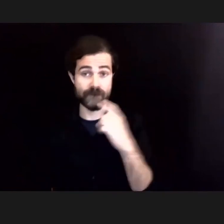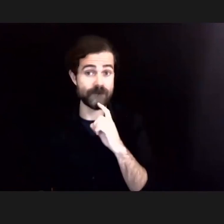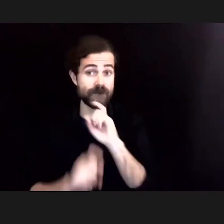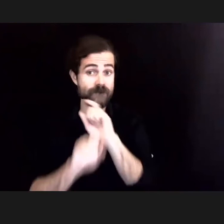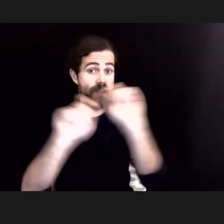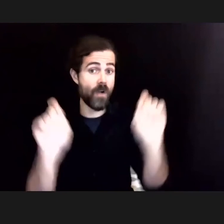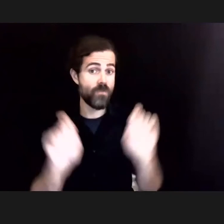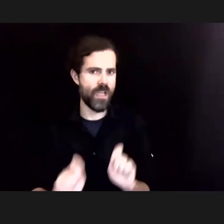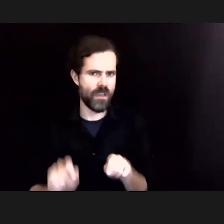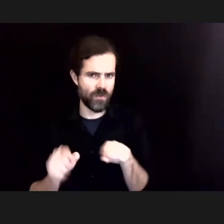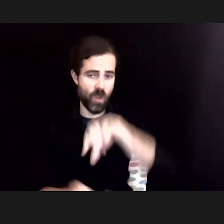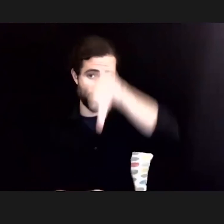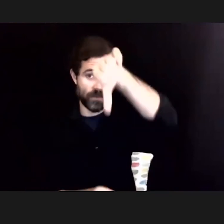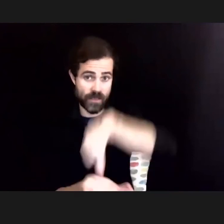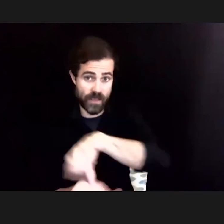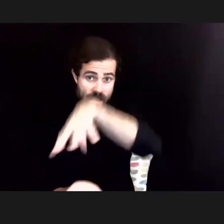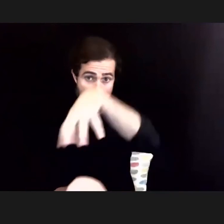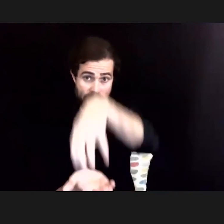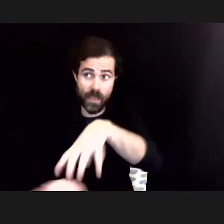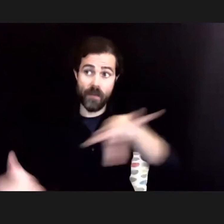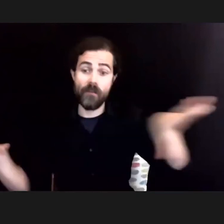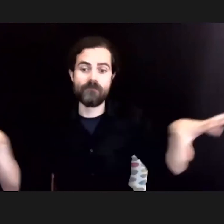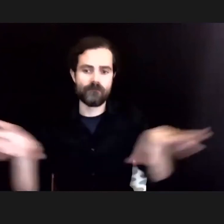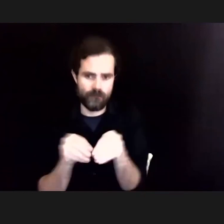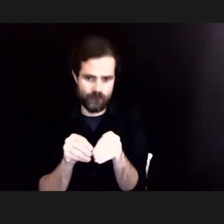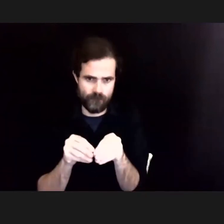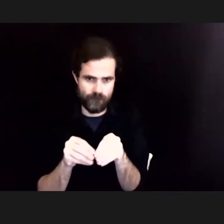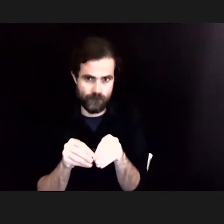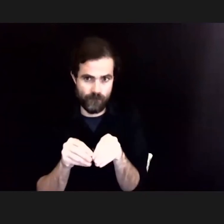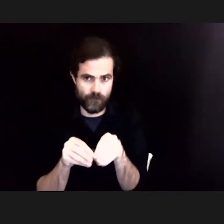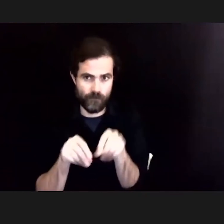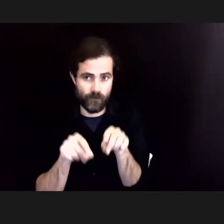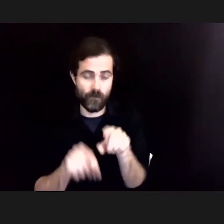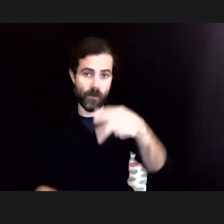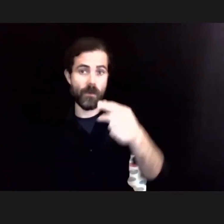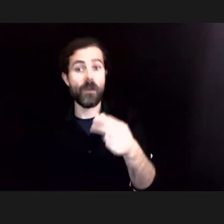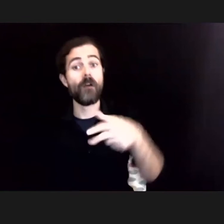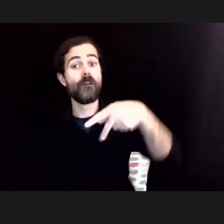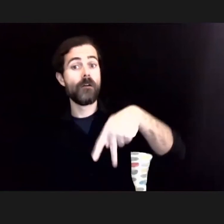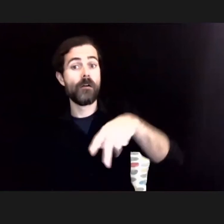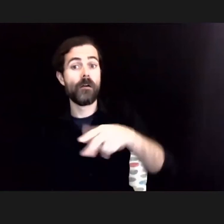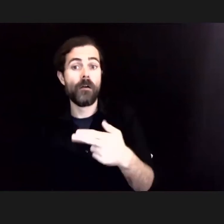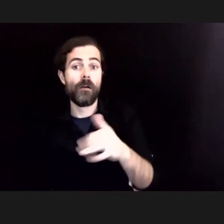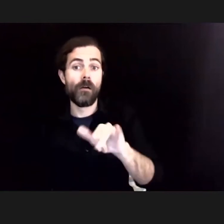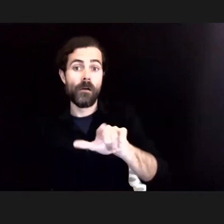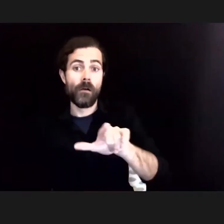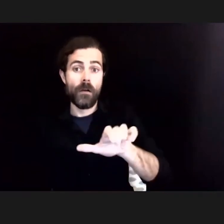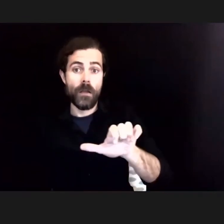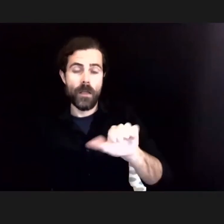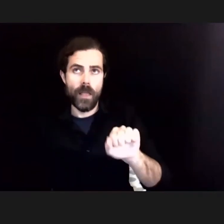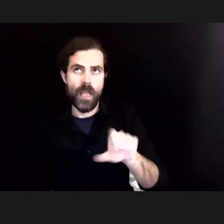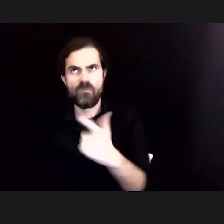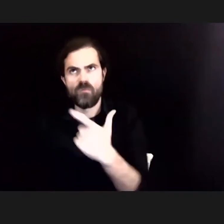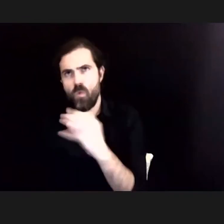Europe converging into PHILEA at the end of 2021. And so PHILEA was